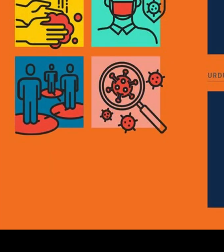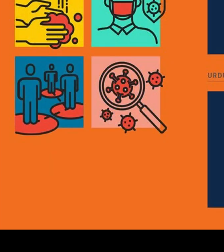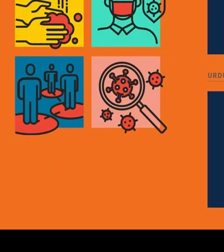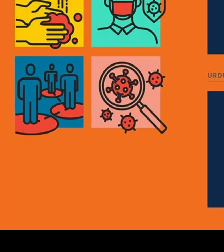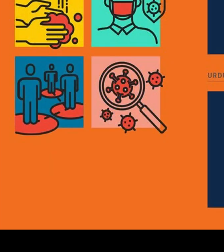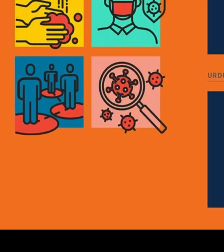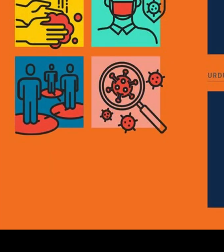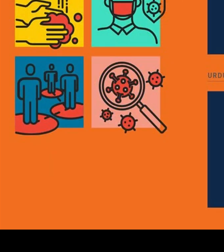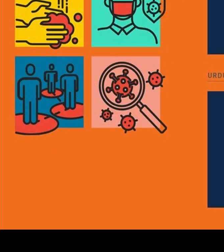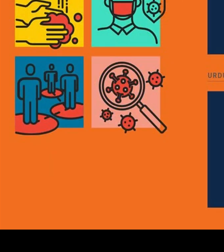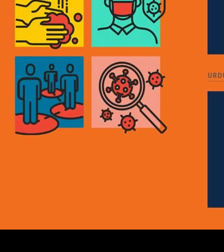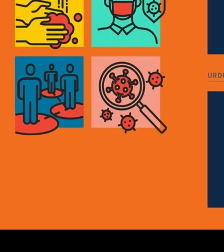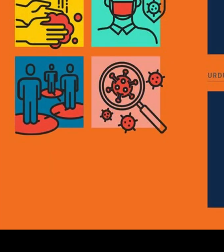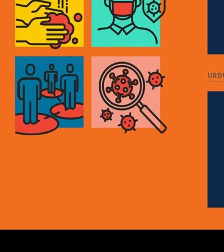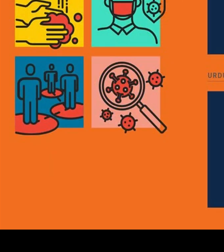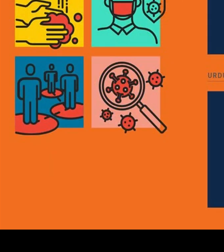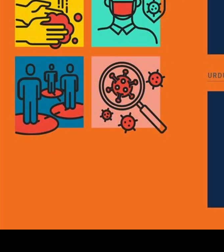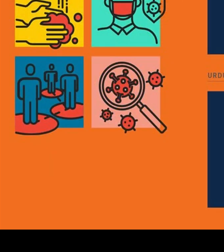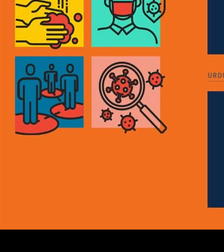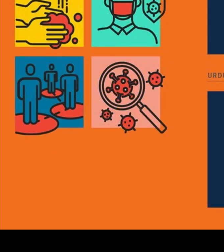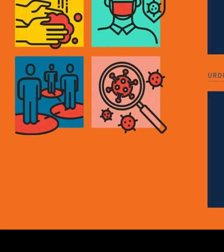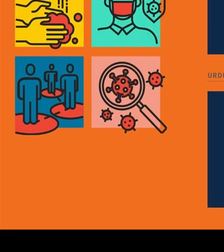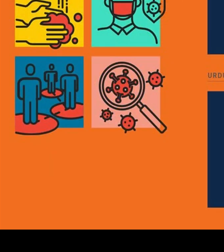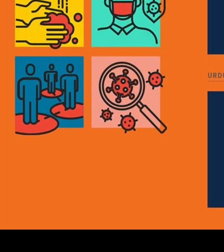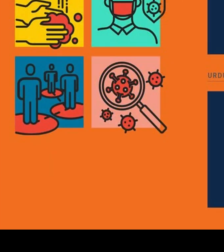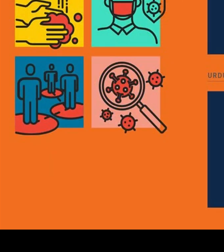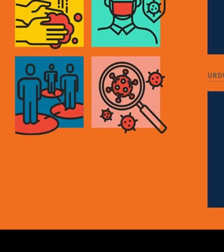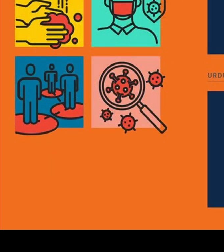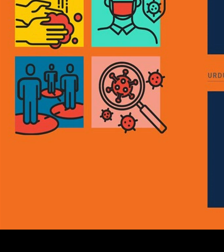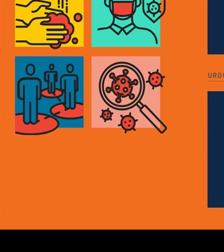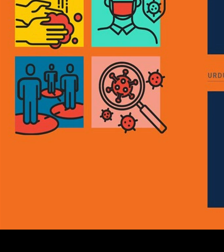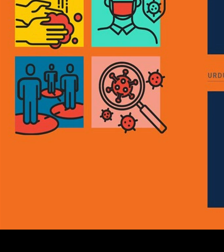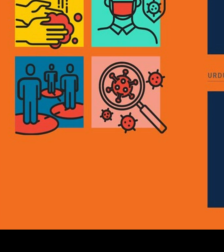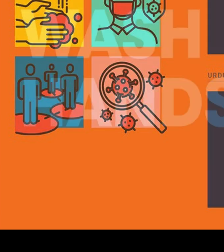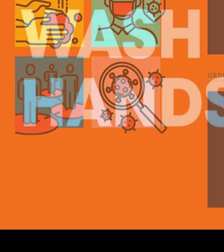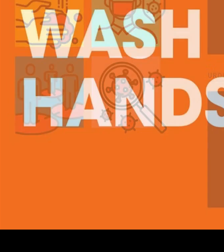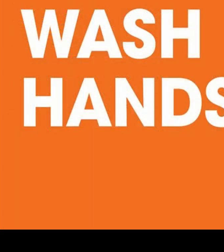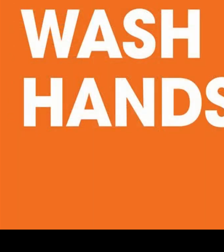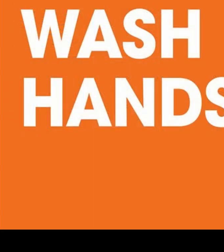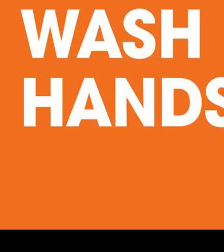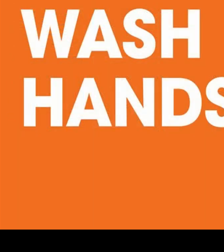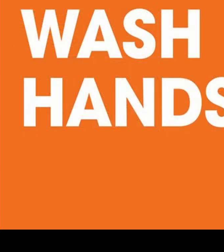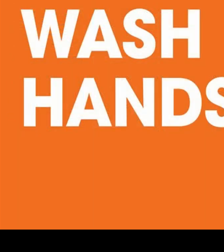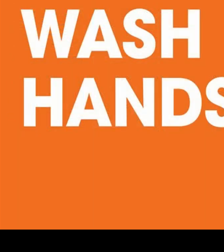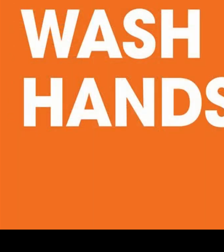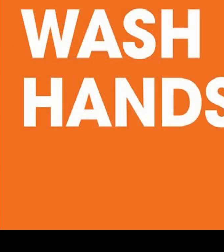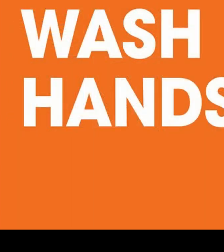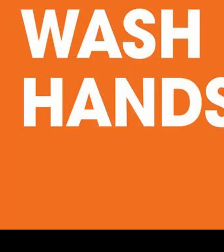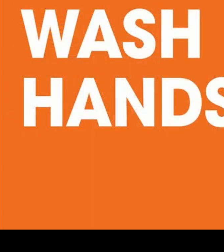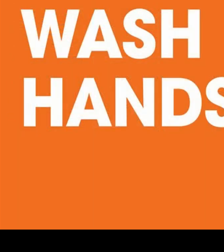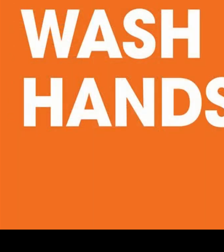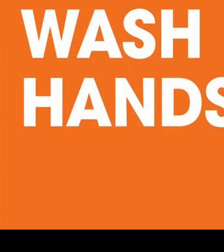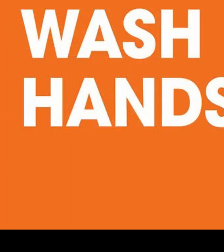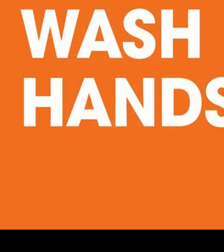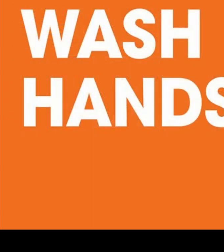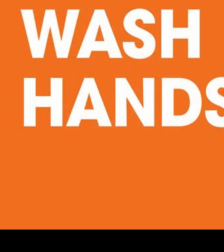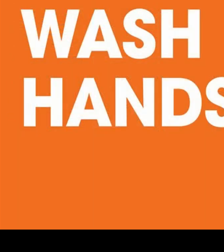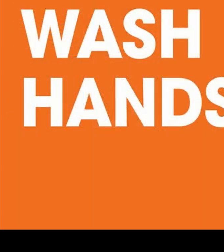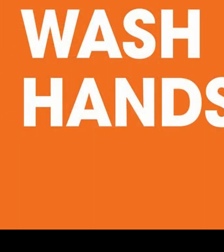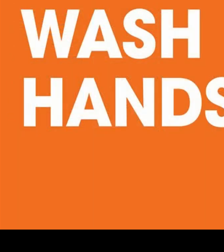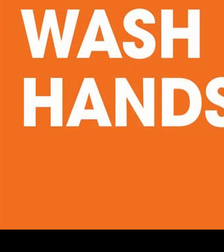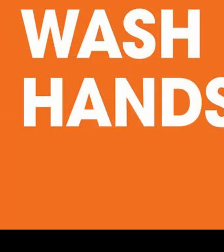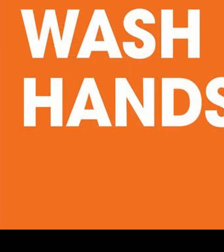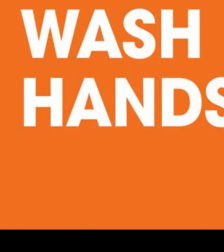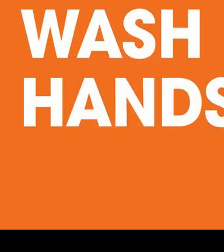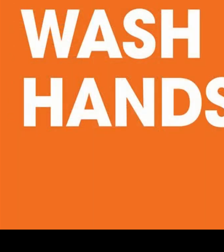a multilingual and data-driven public health education campaign, empowering Houstonians with the